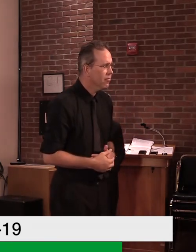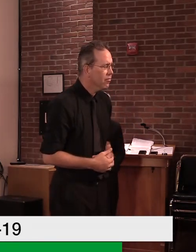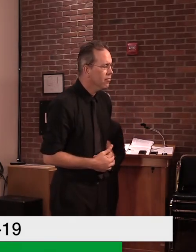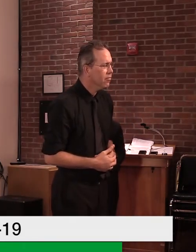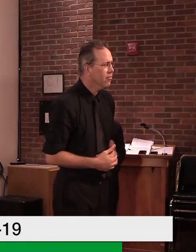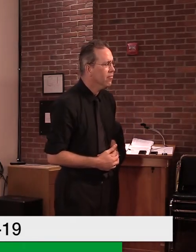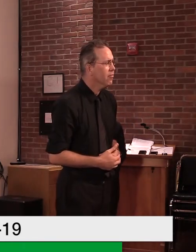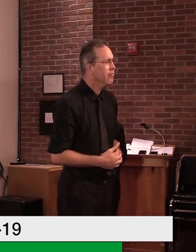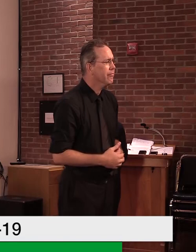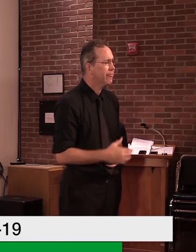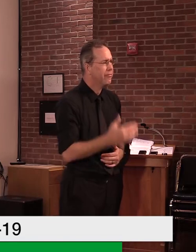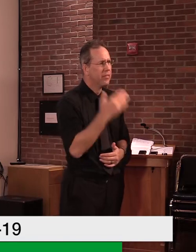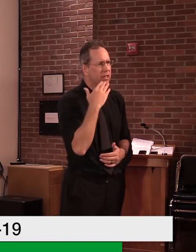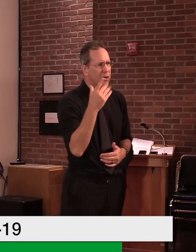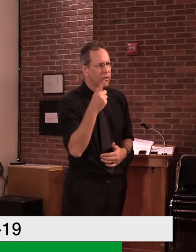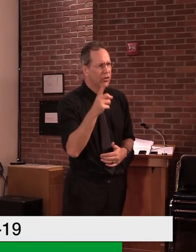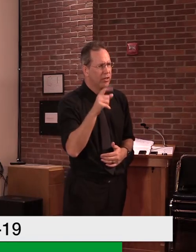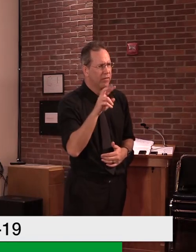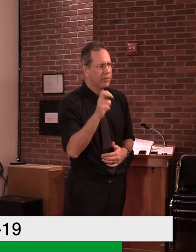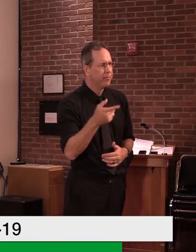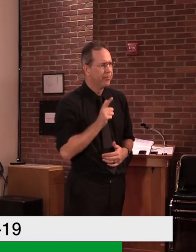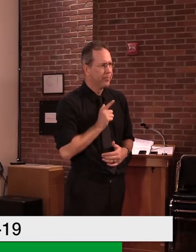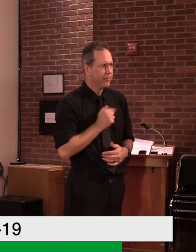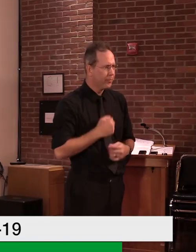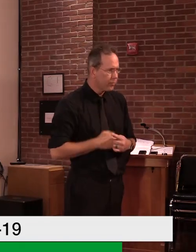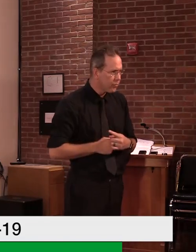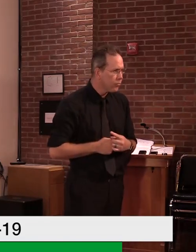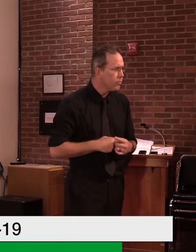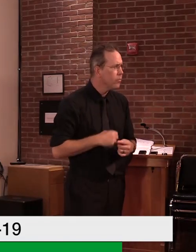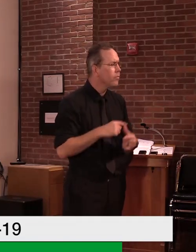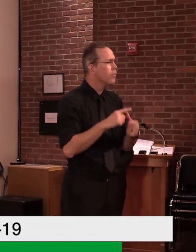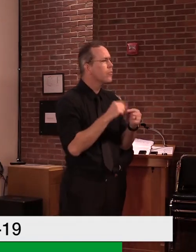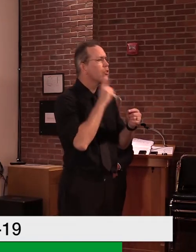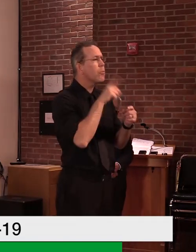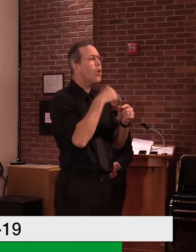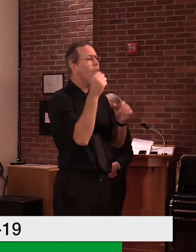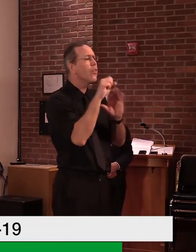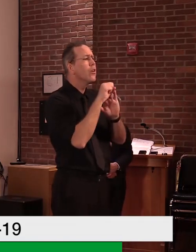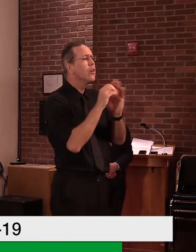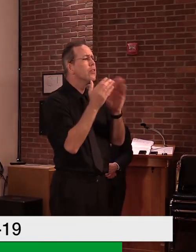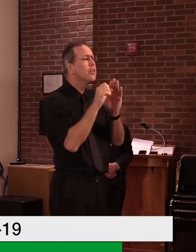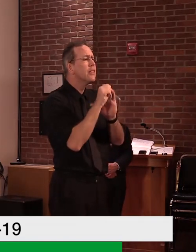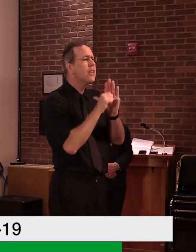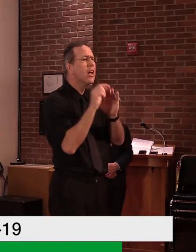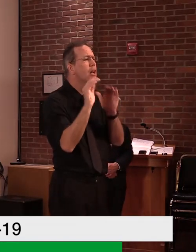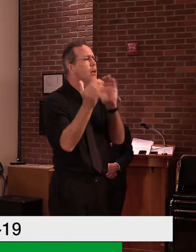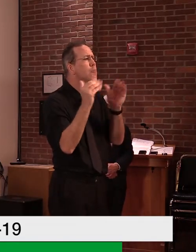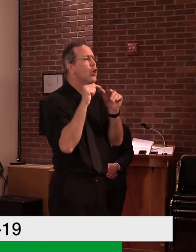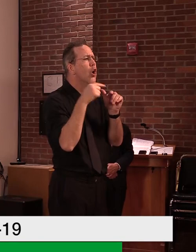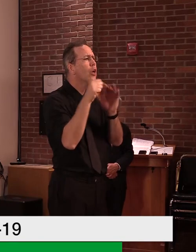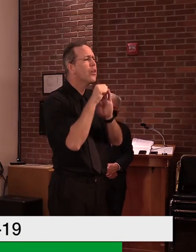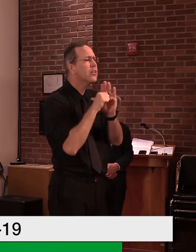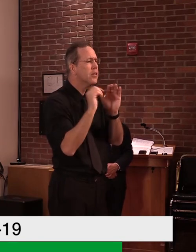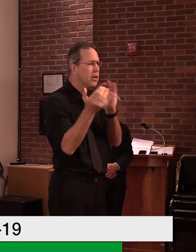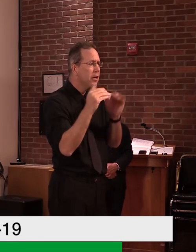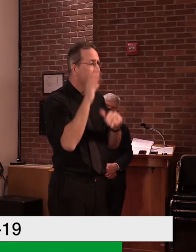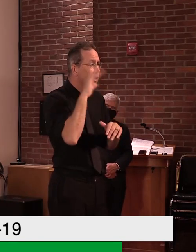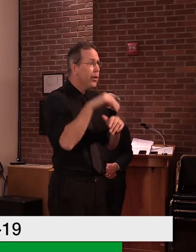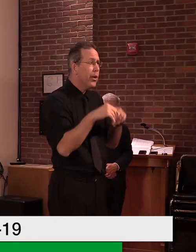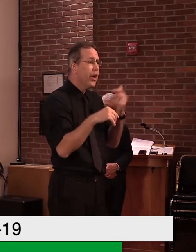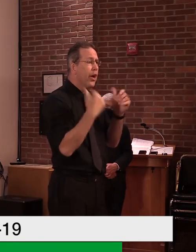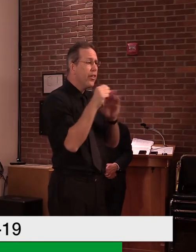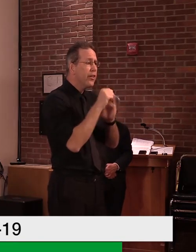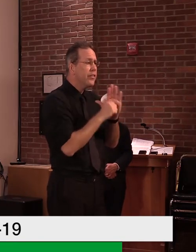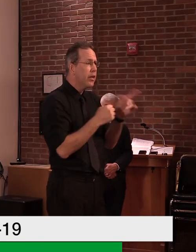Thank you, Dr. Levine. I'm just going to talk about outside of Vermont. I think that was part of the question as well. And certainly across the country, we've seen new cases